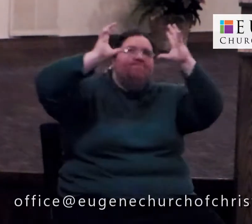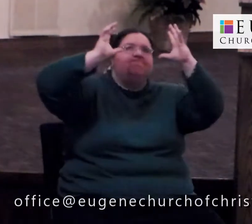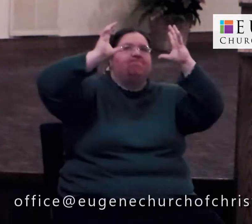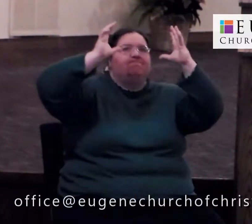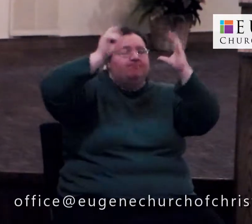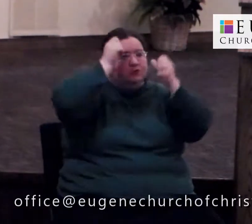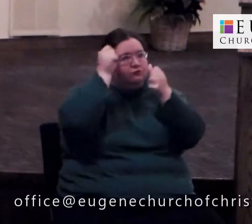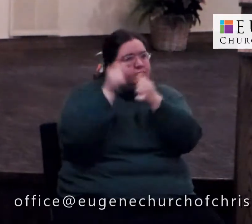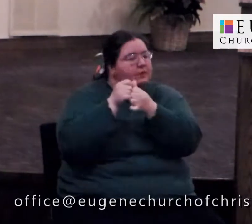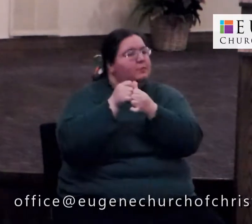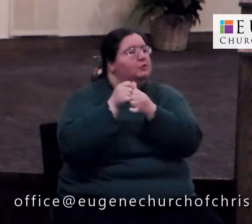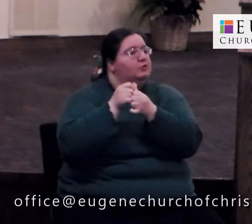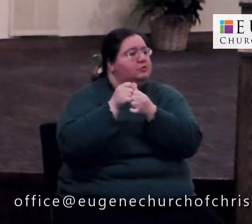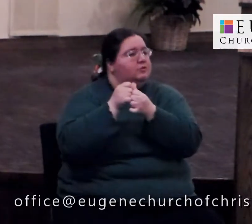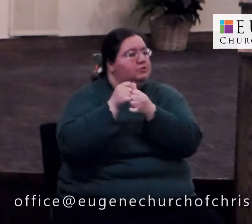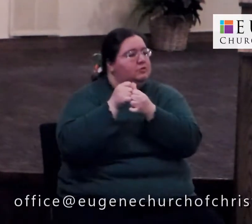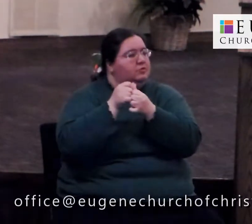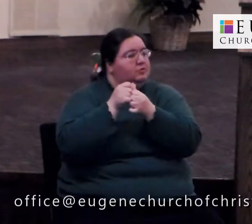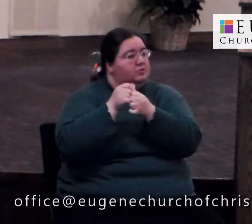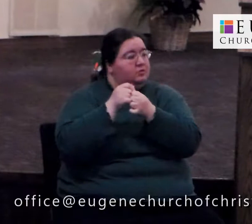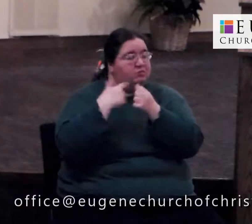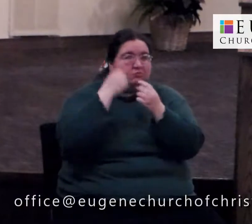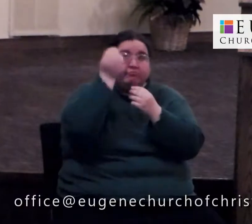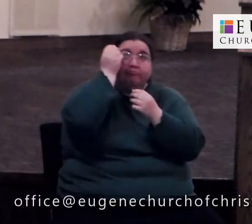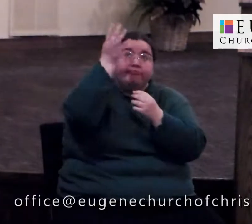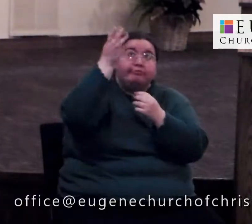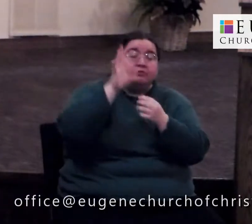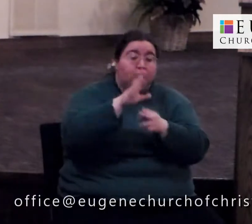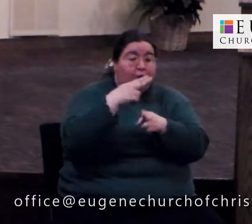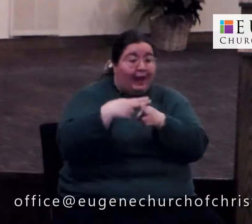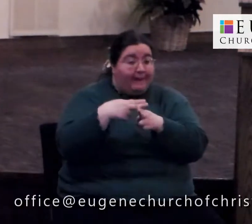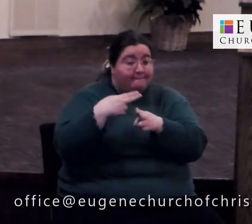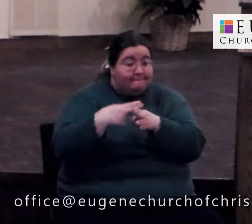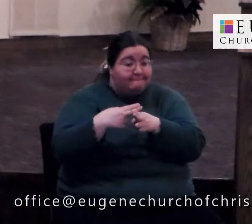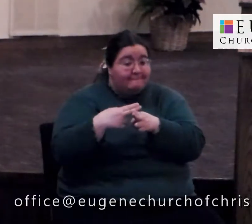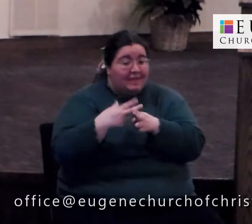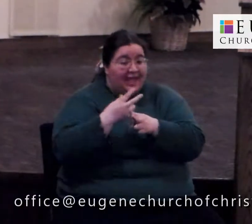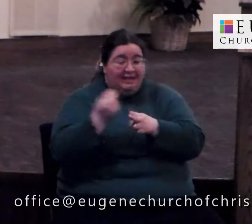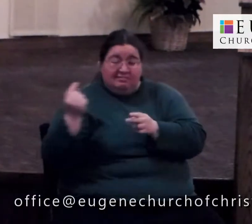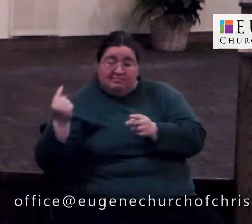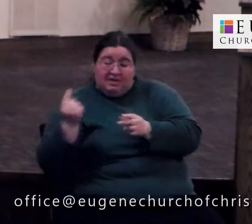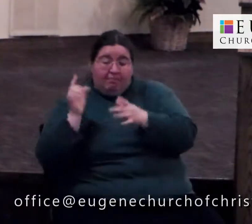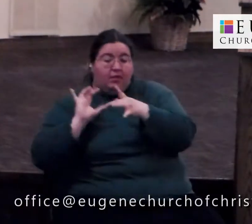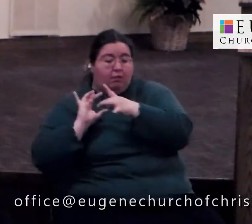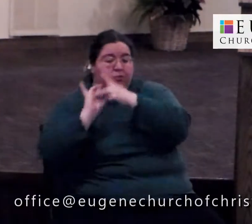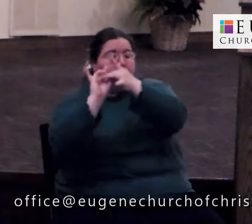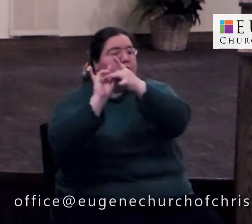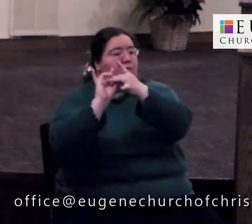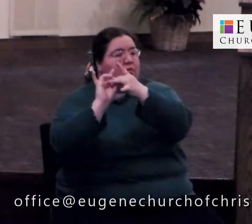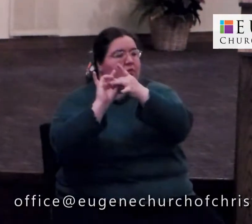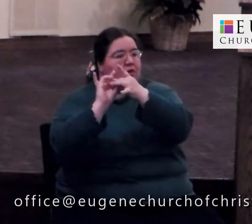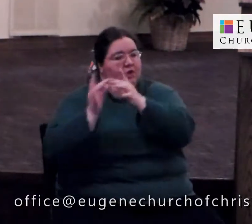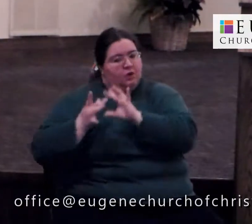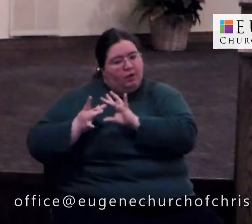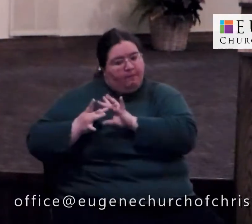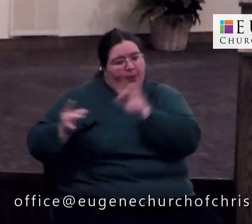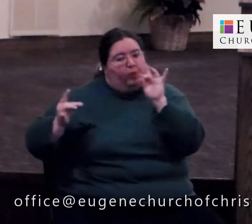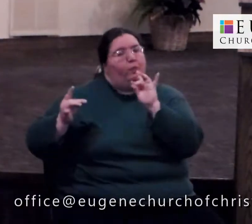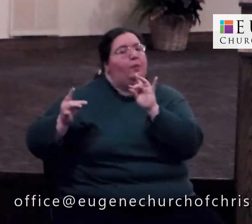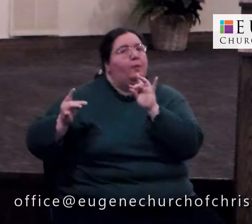And not only are you prayed for by name, but there is something about you and something going on in your life that is mentioned by your shepherds to the